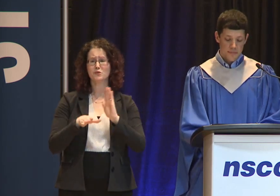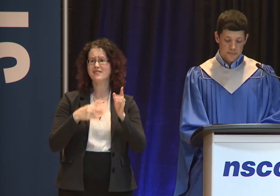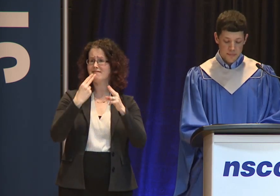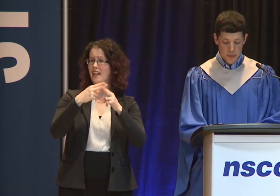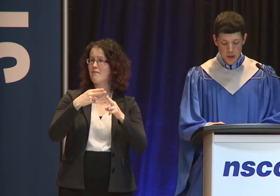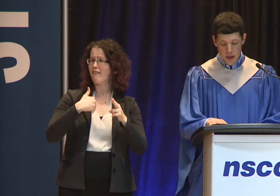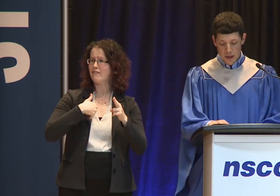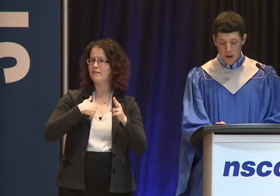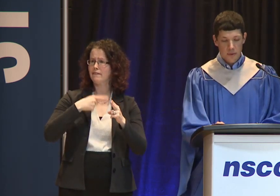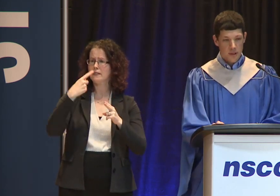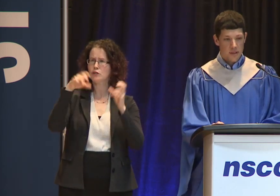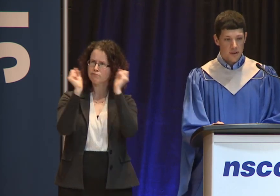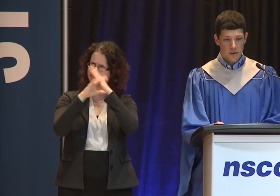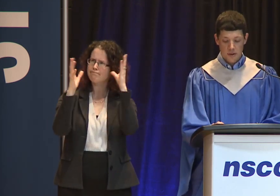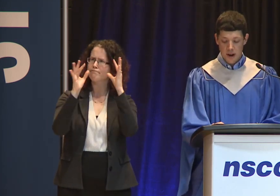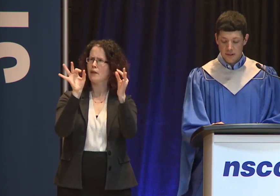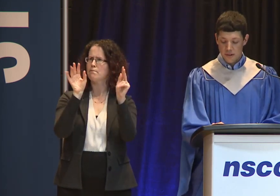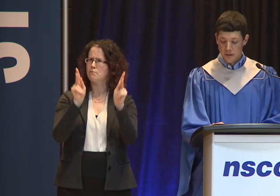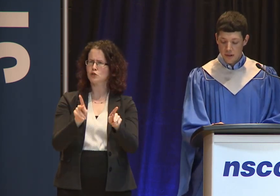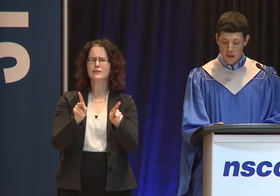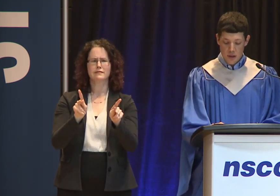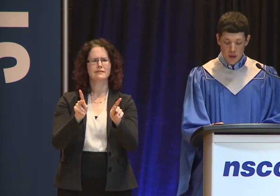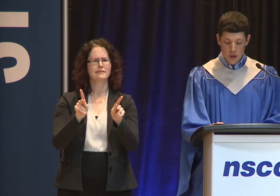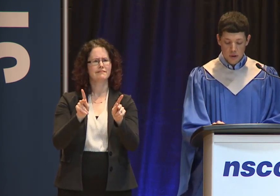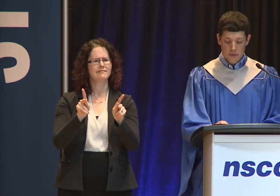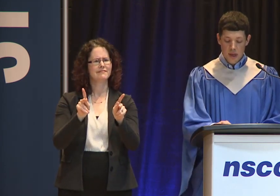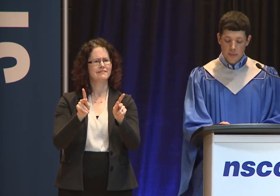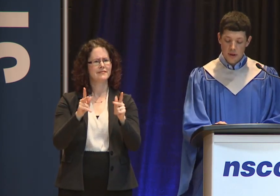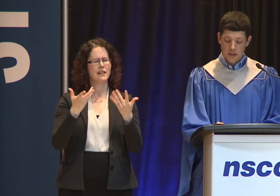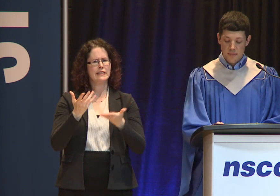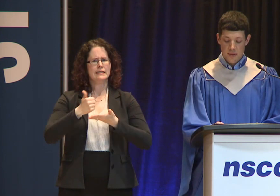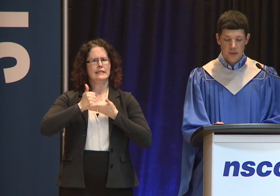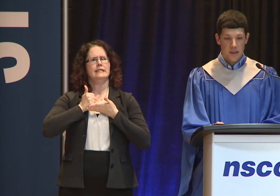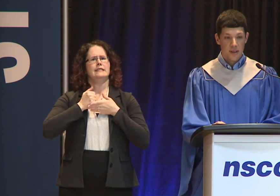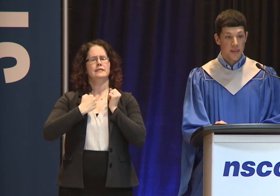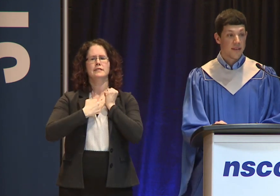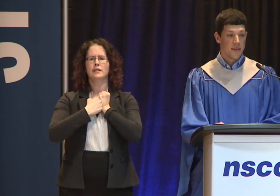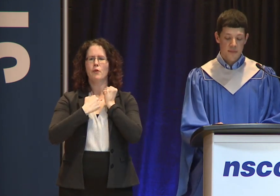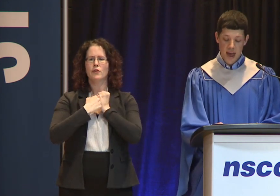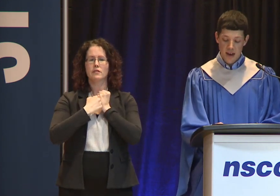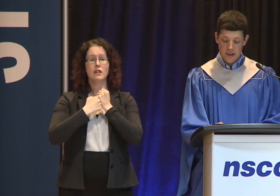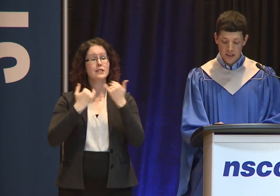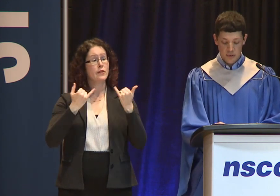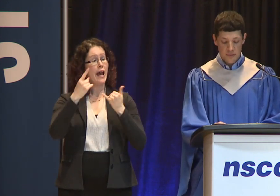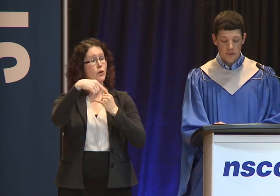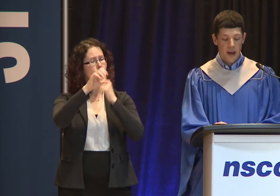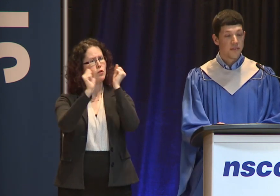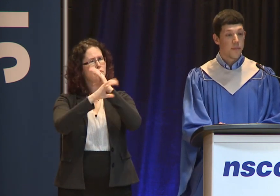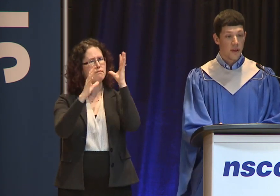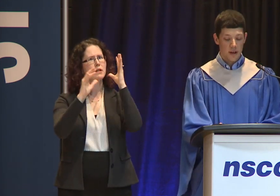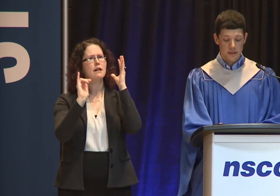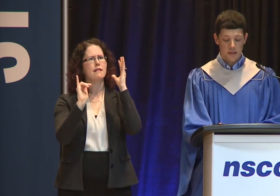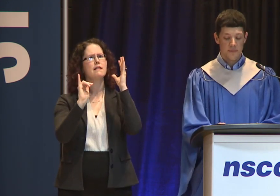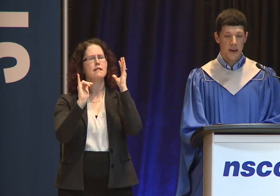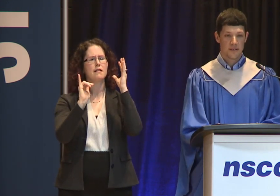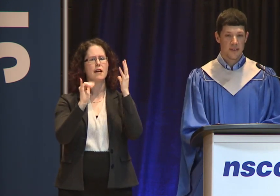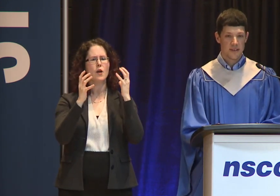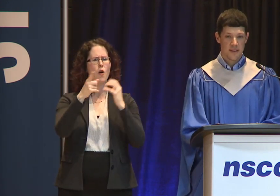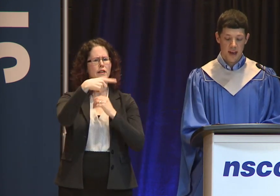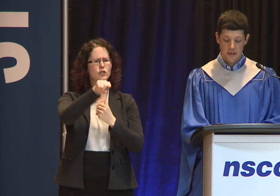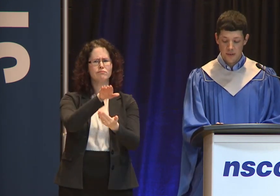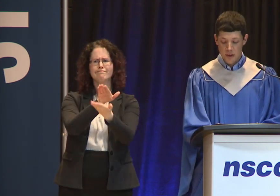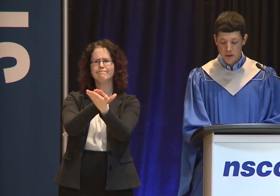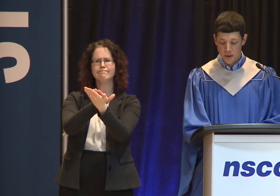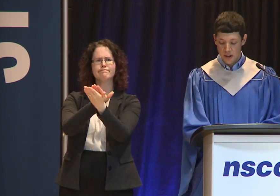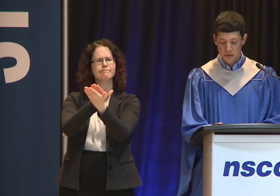than one, that represents their own gratitude. Whoever that person may be, think of them now as we give a round of applause to the faculty